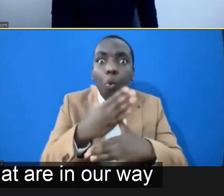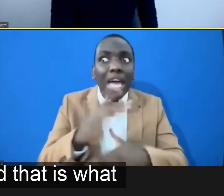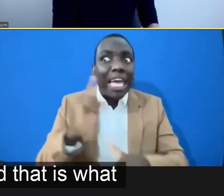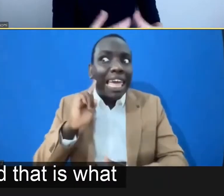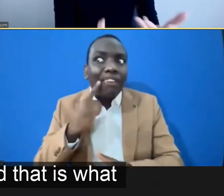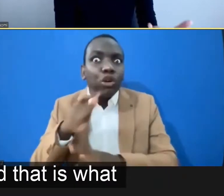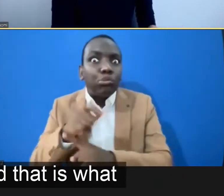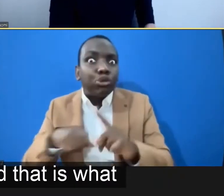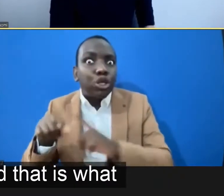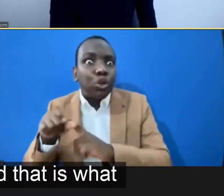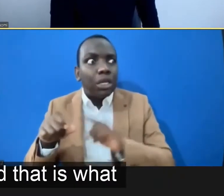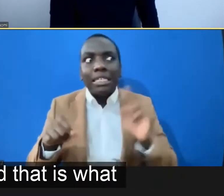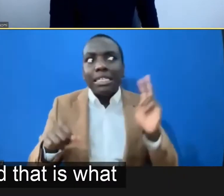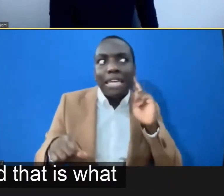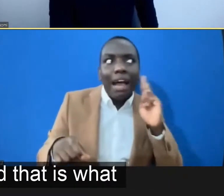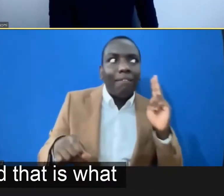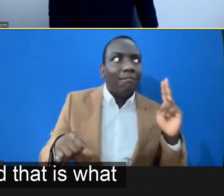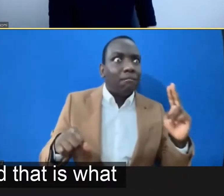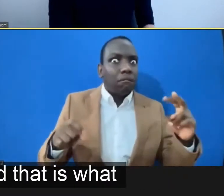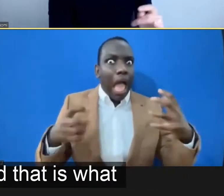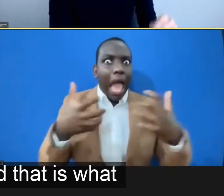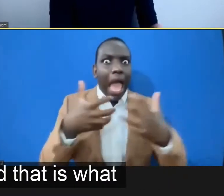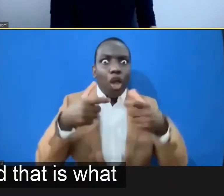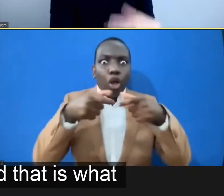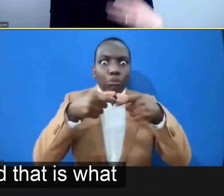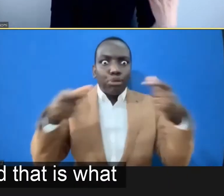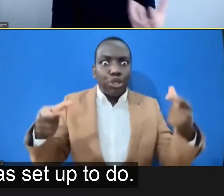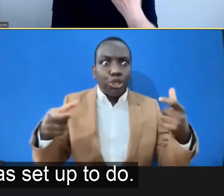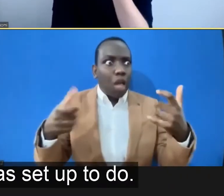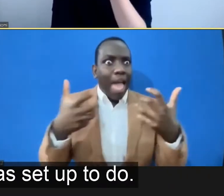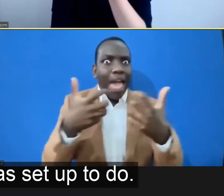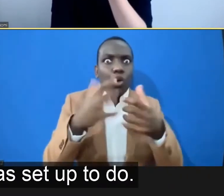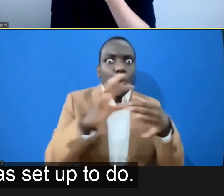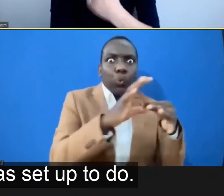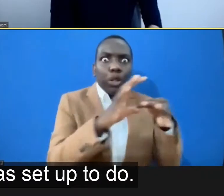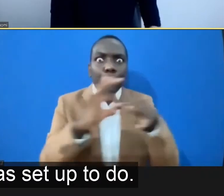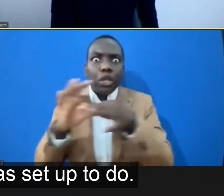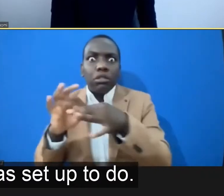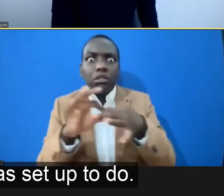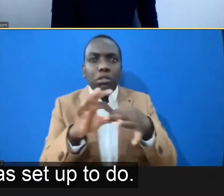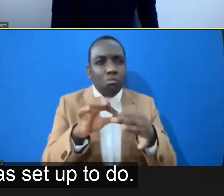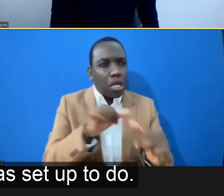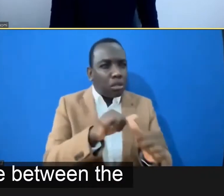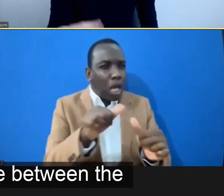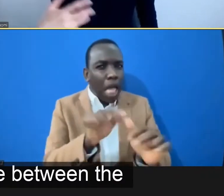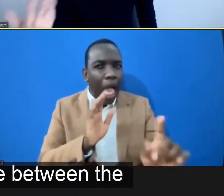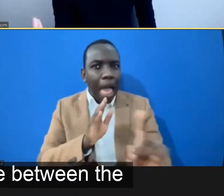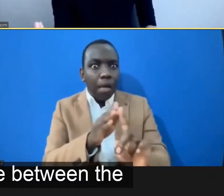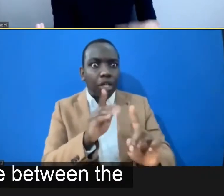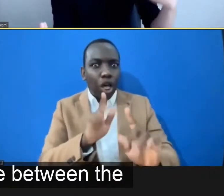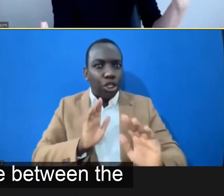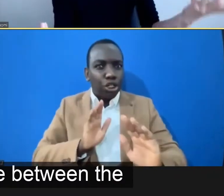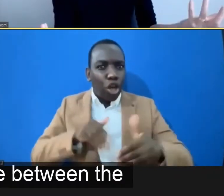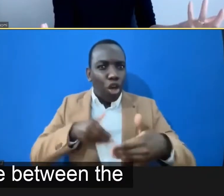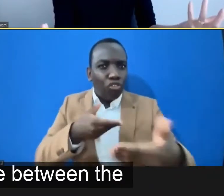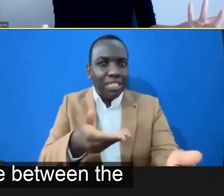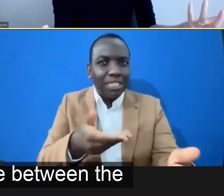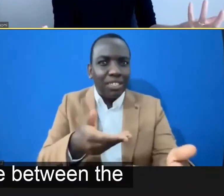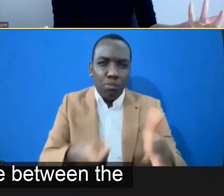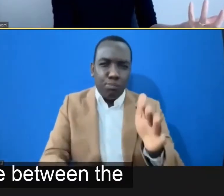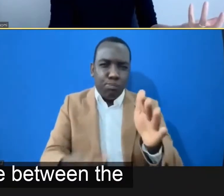way to be broken down. And that is what Newham Deaf Forum was set up to do. It was to build the bridge